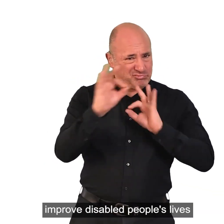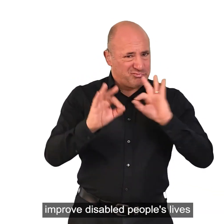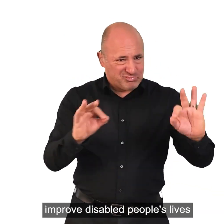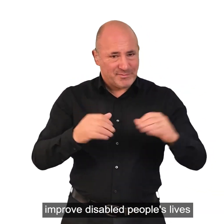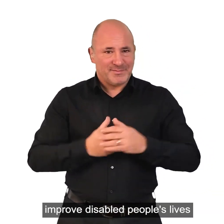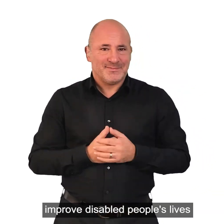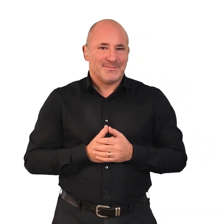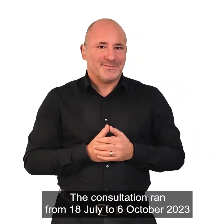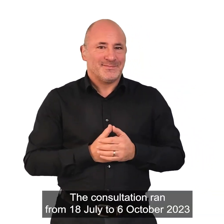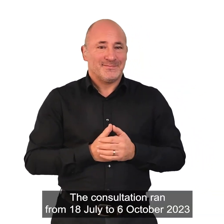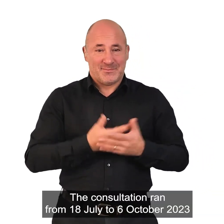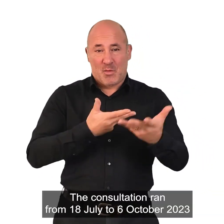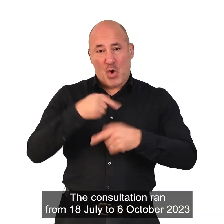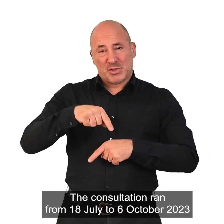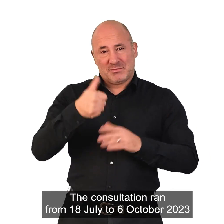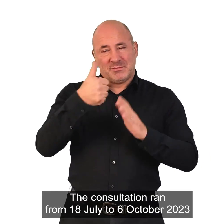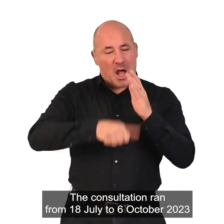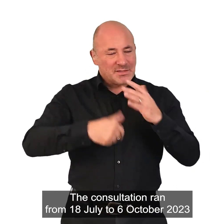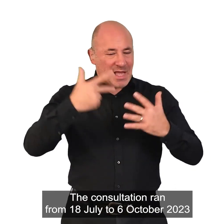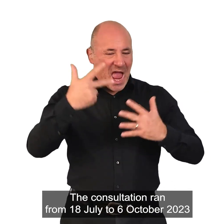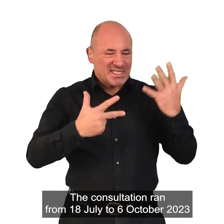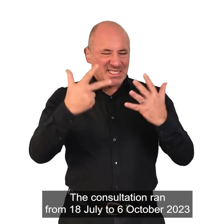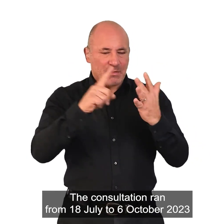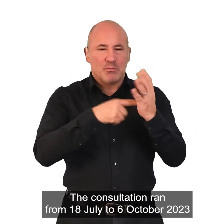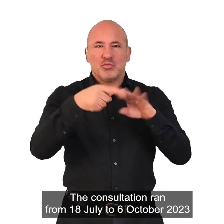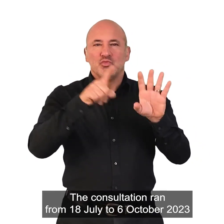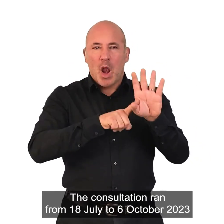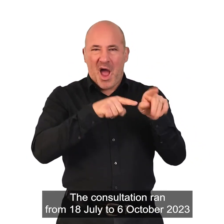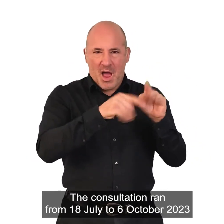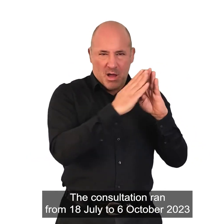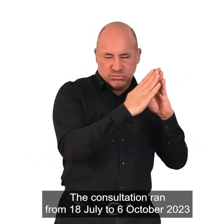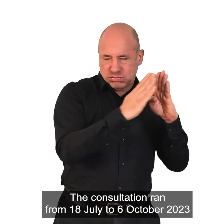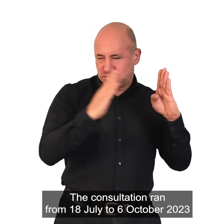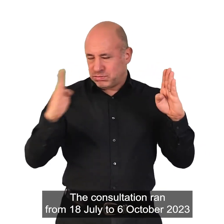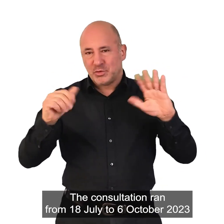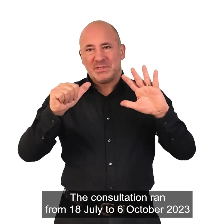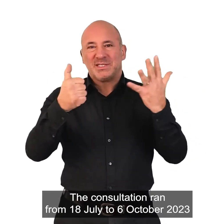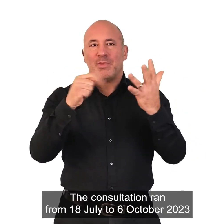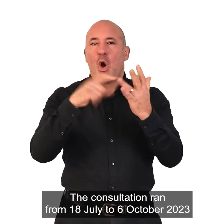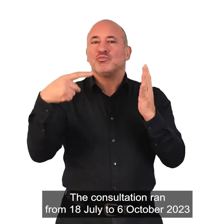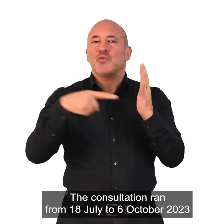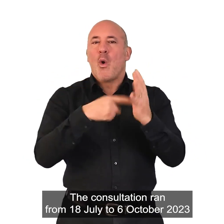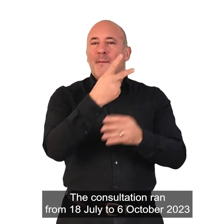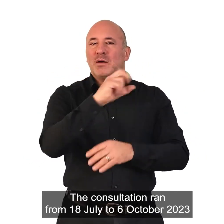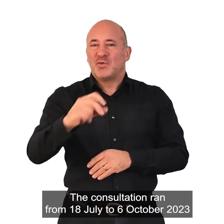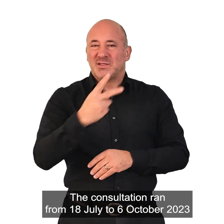improve disabled people's lives. The consultation ran from 18th July to 6th of October 2023